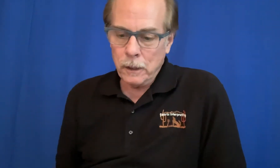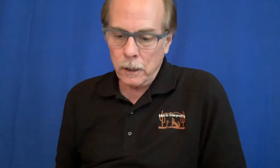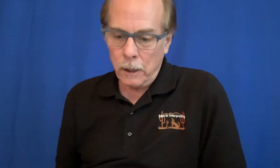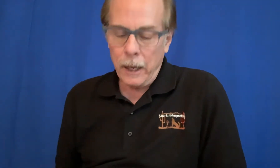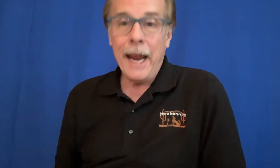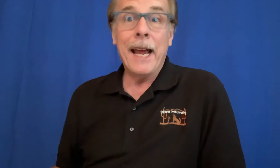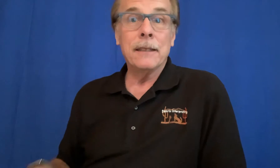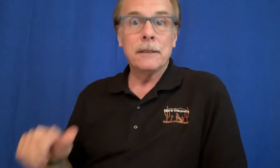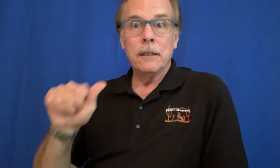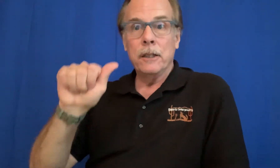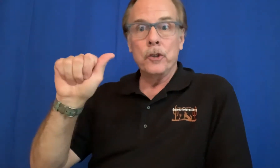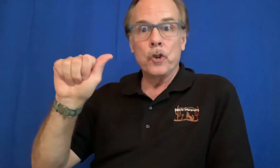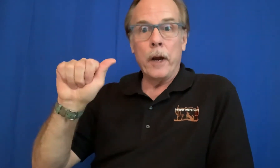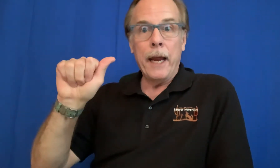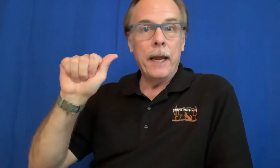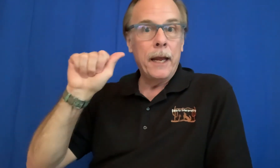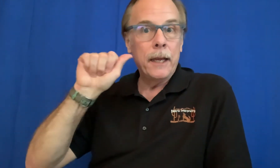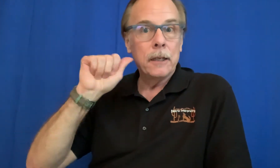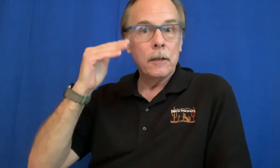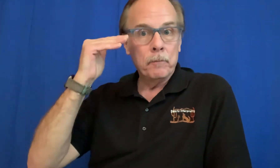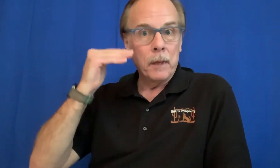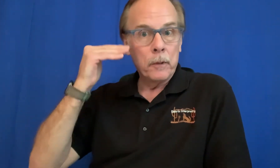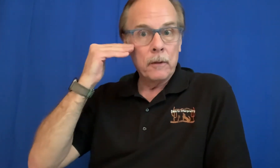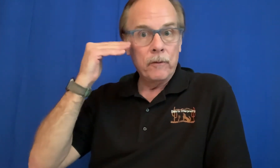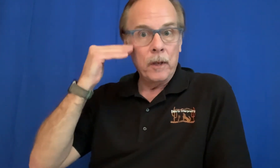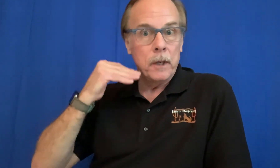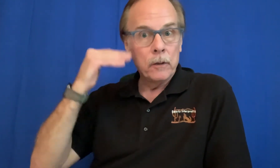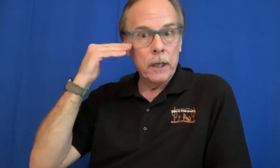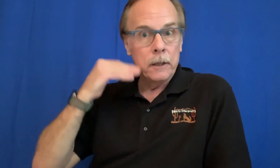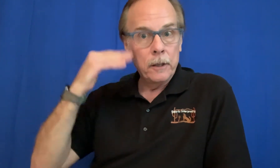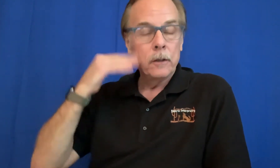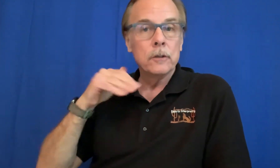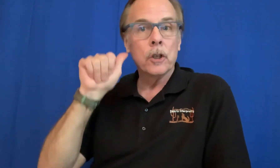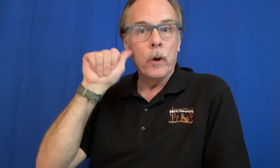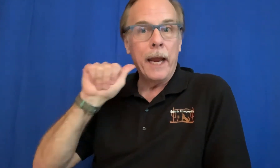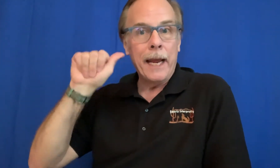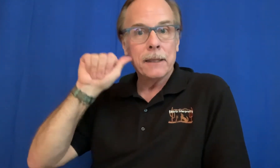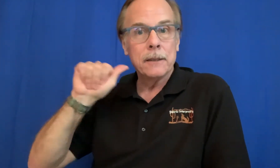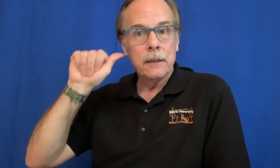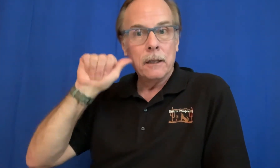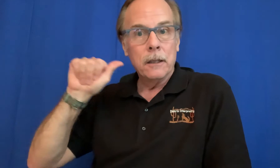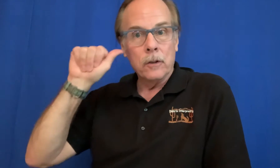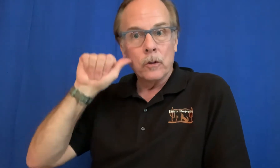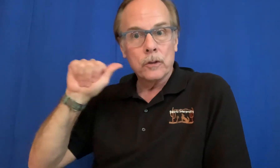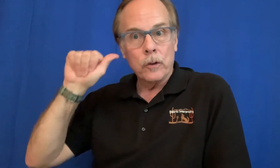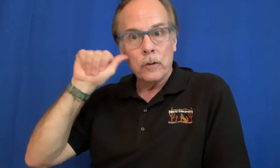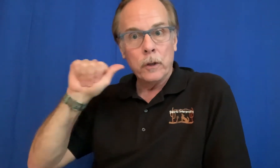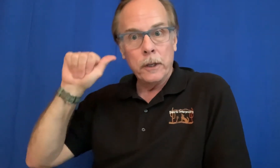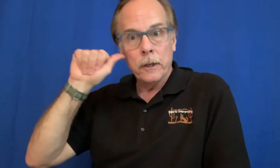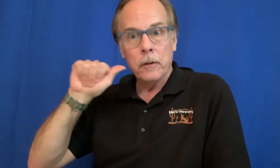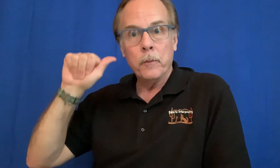law. Aunt is your A hand, remember, female down here. So aunt, little circle here by